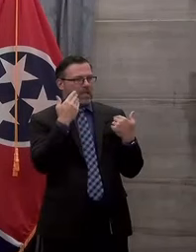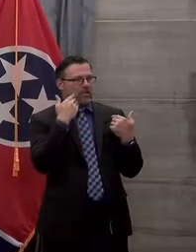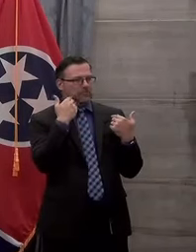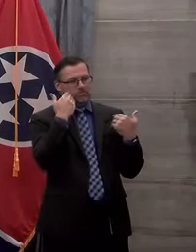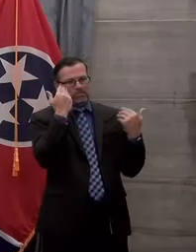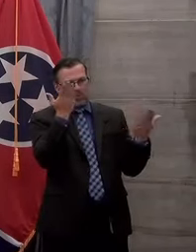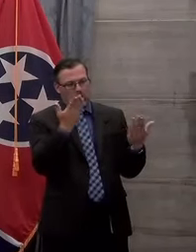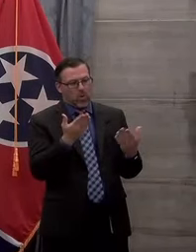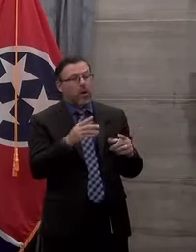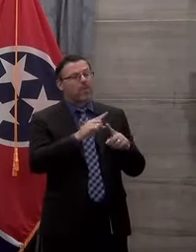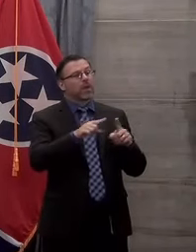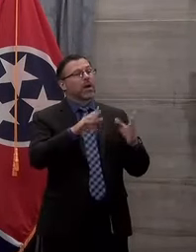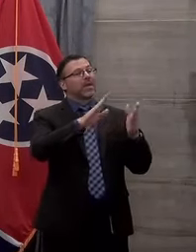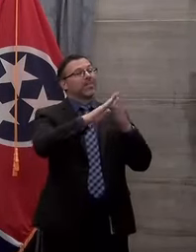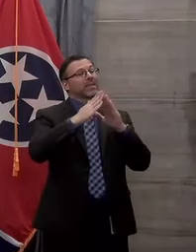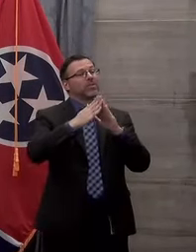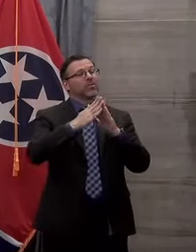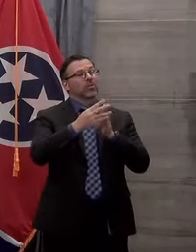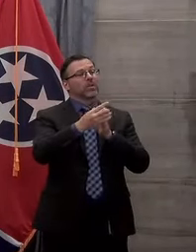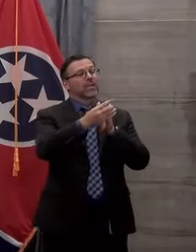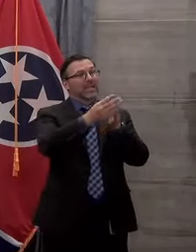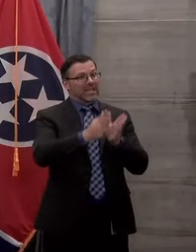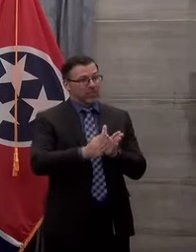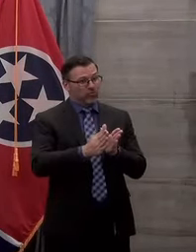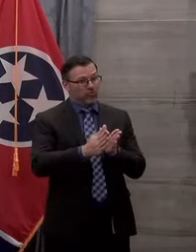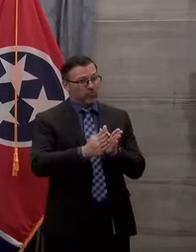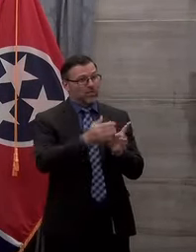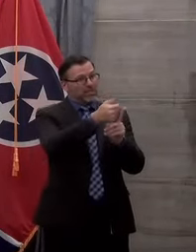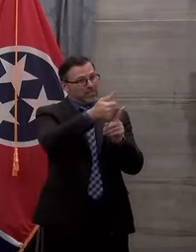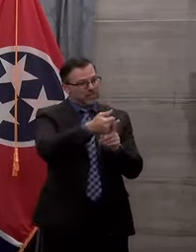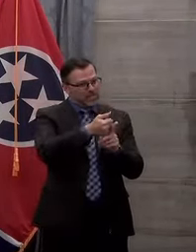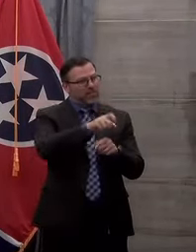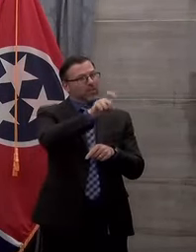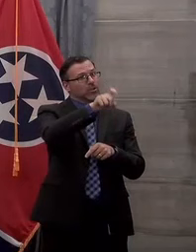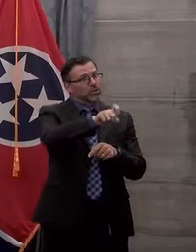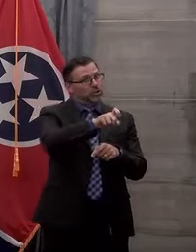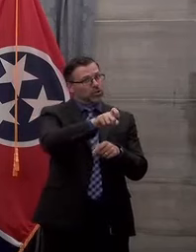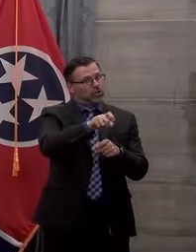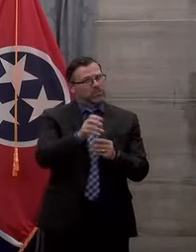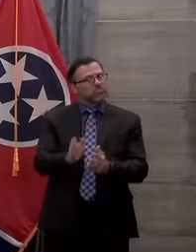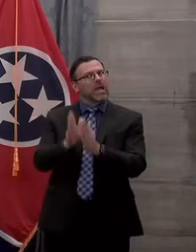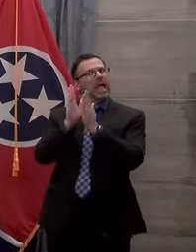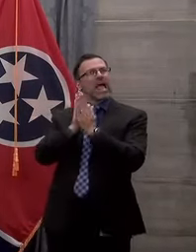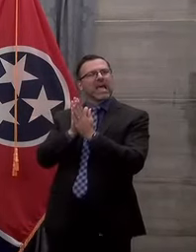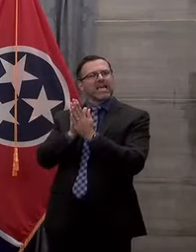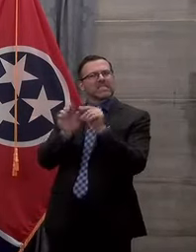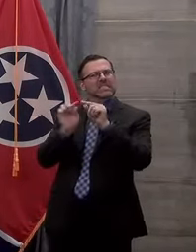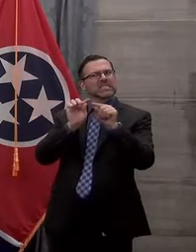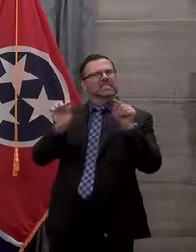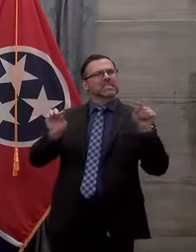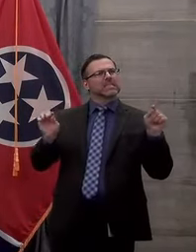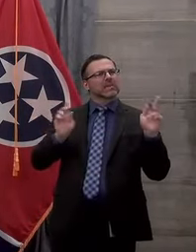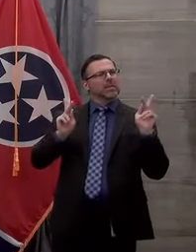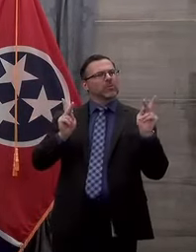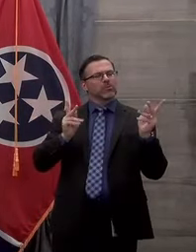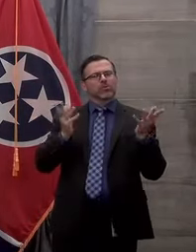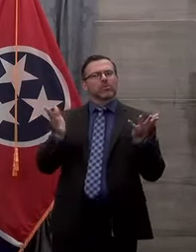those community leaders themselves should engage in dialogue to